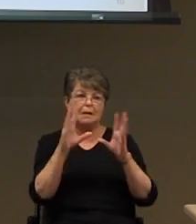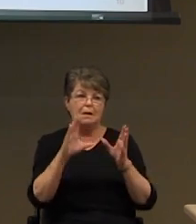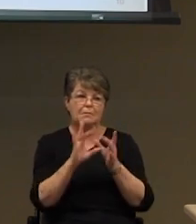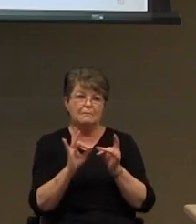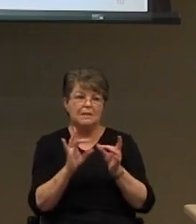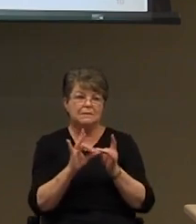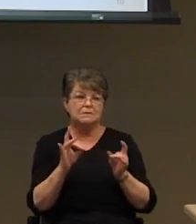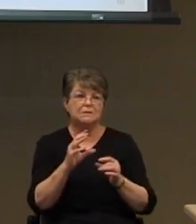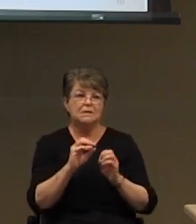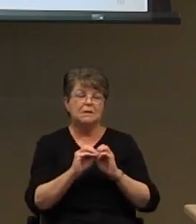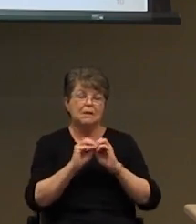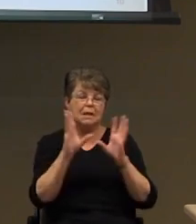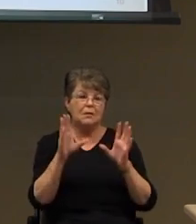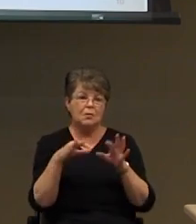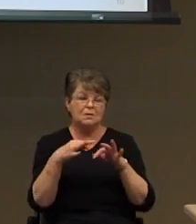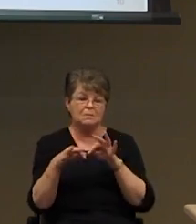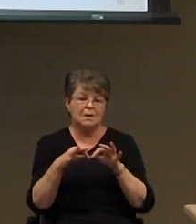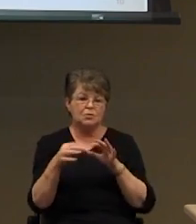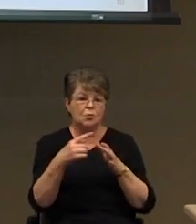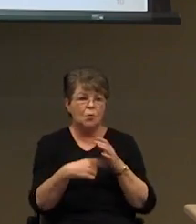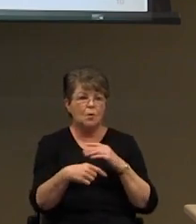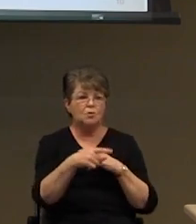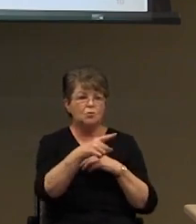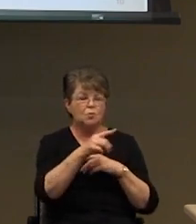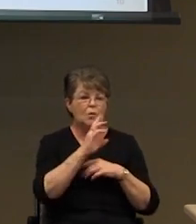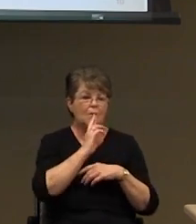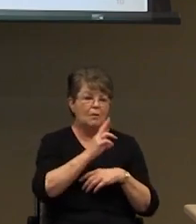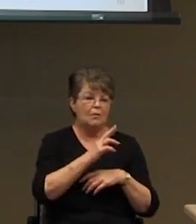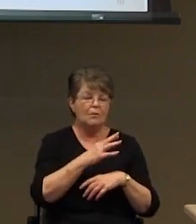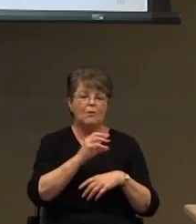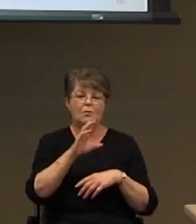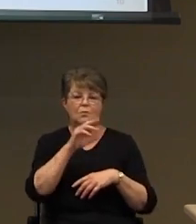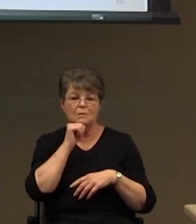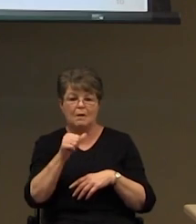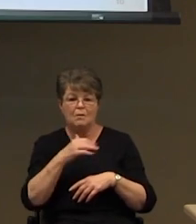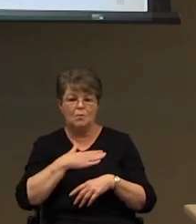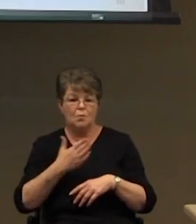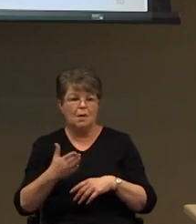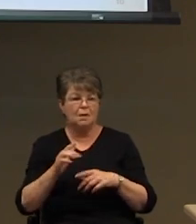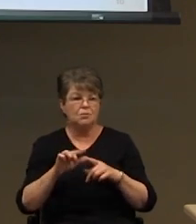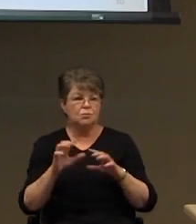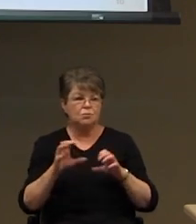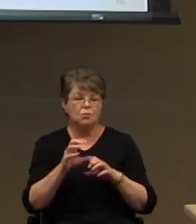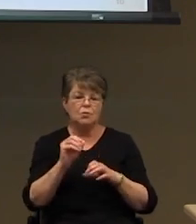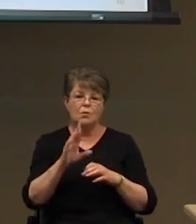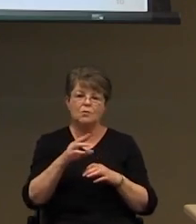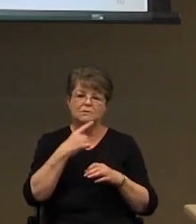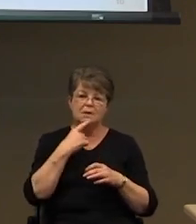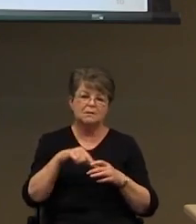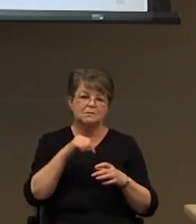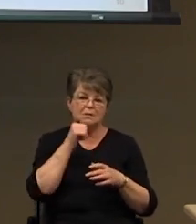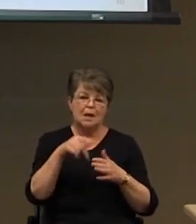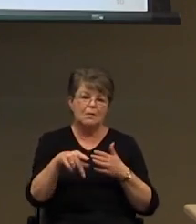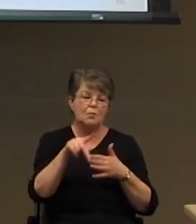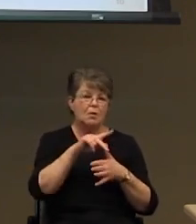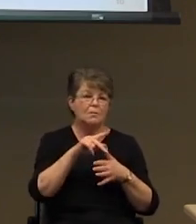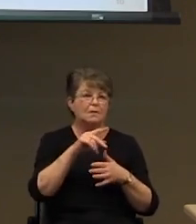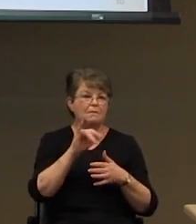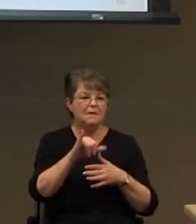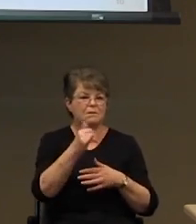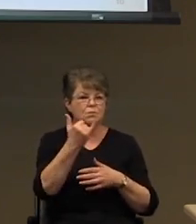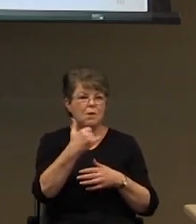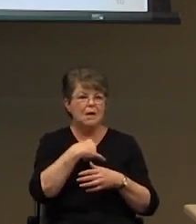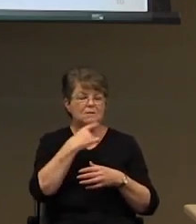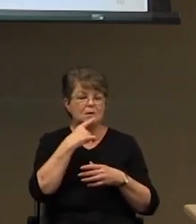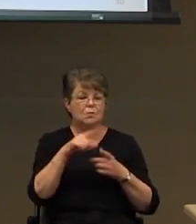a clear explanation of what you are and aren't willing to do, and that this is or is not a priority for us, which is the reason why when I talked about